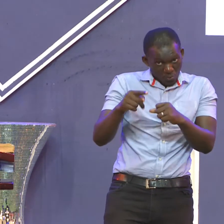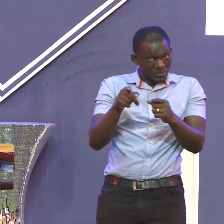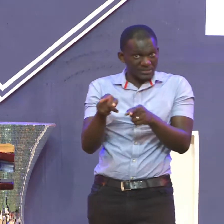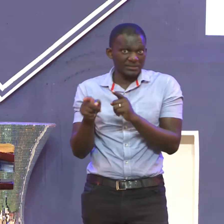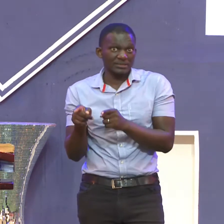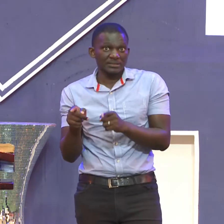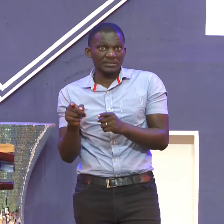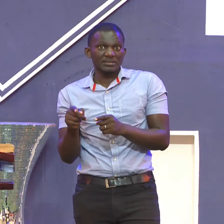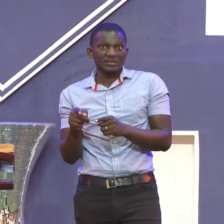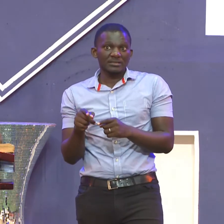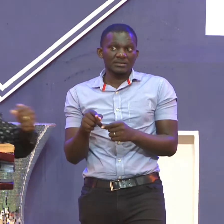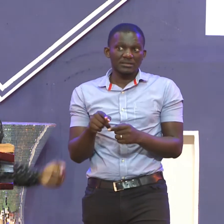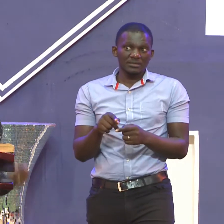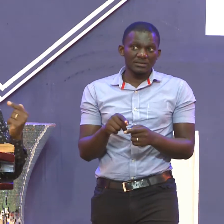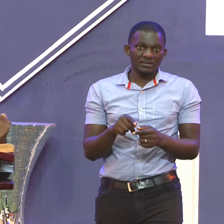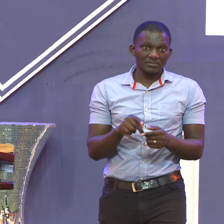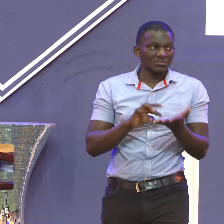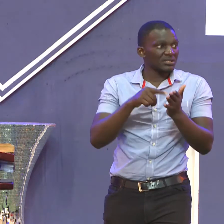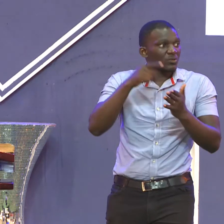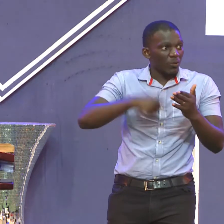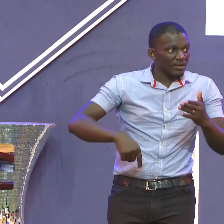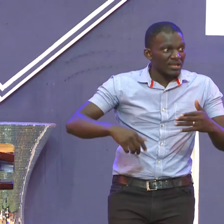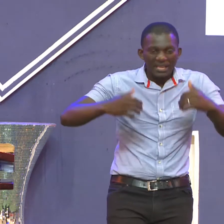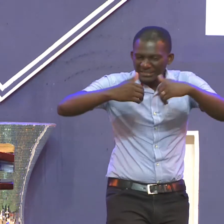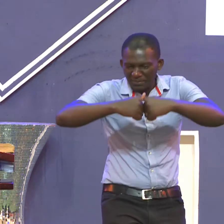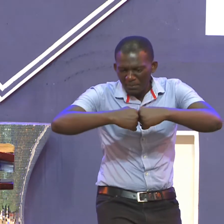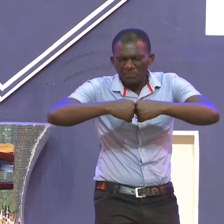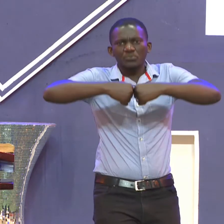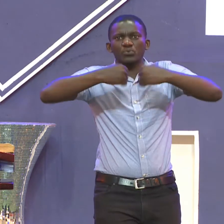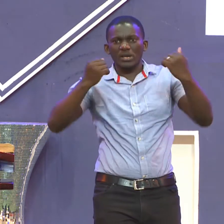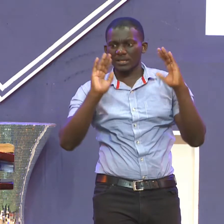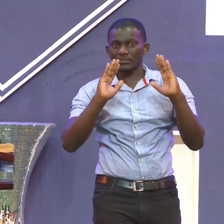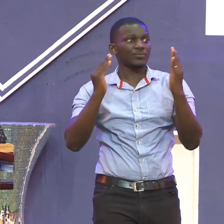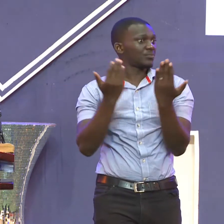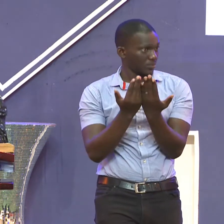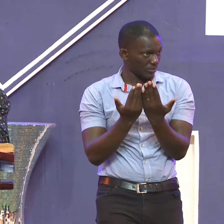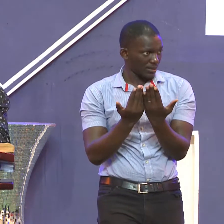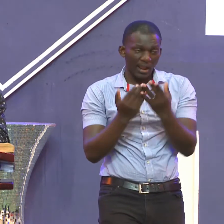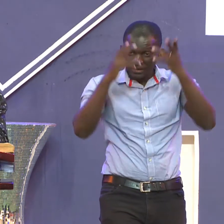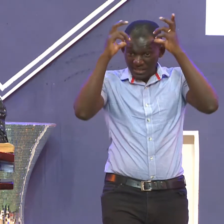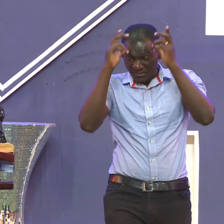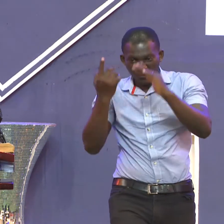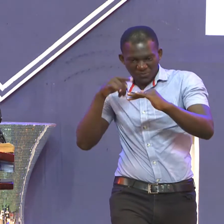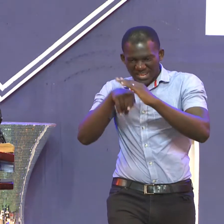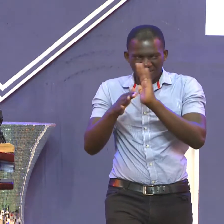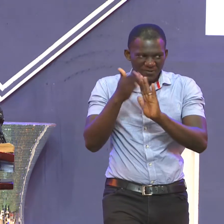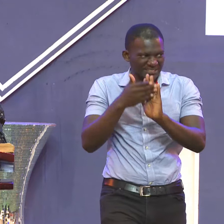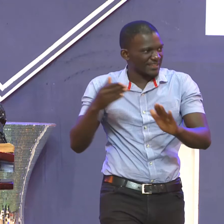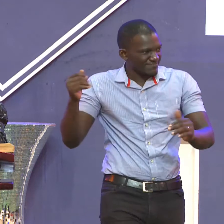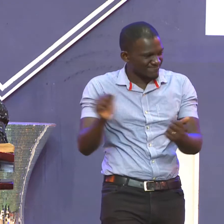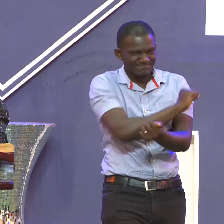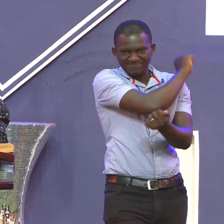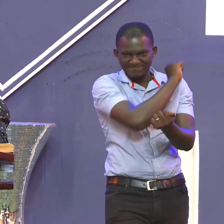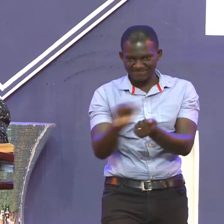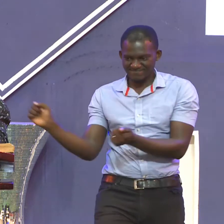them, mungeri nyanga ataba wakudoruko. In other words, he's breaking the fence. Awomu byajjamangu nakuba. In that way, the enemy